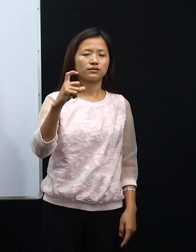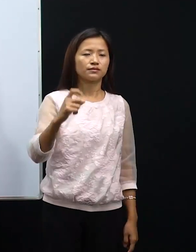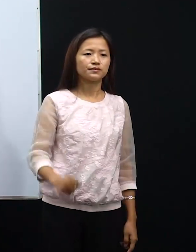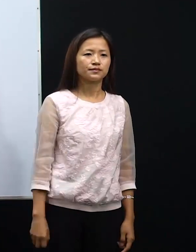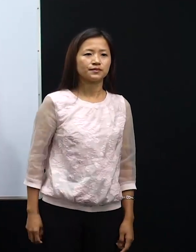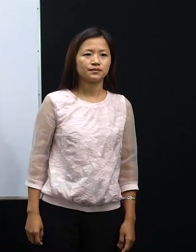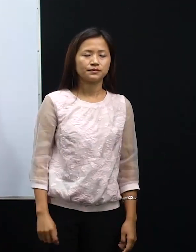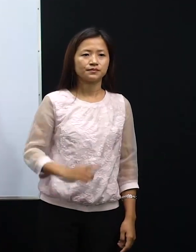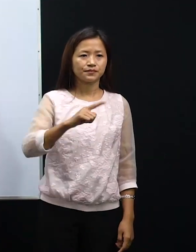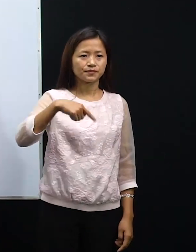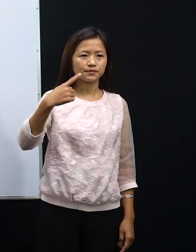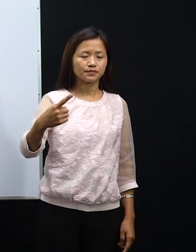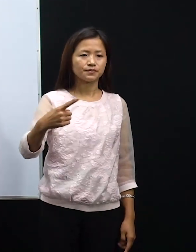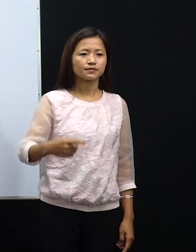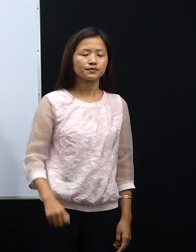topic.